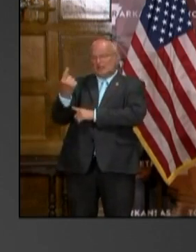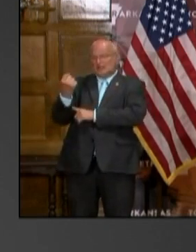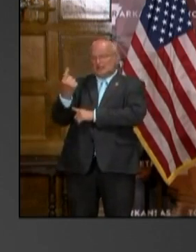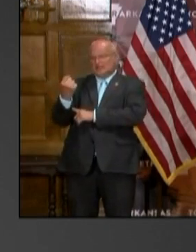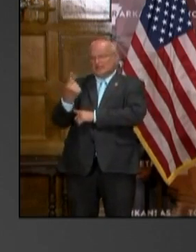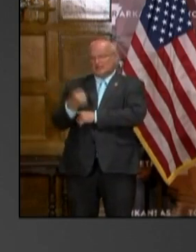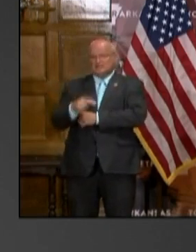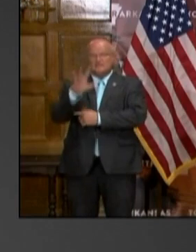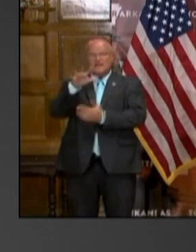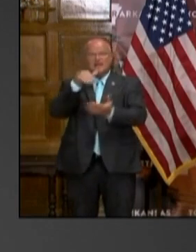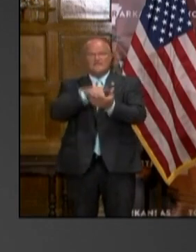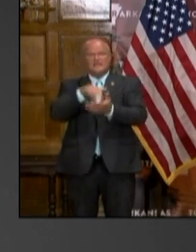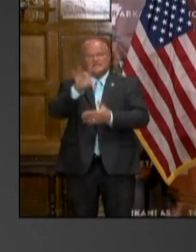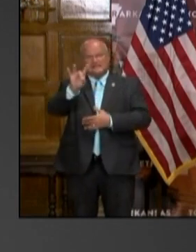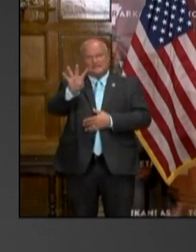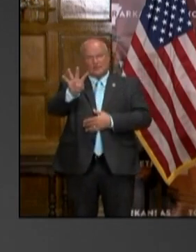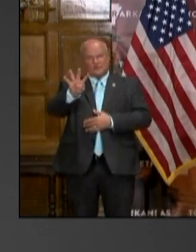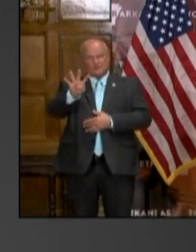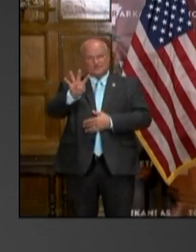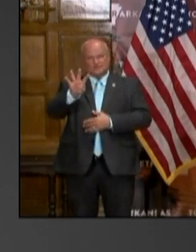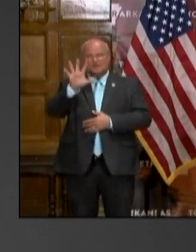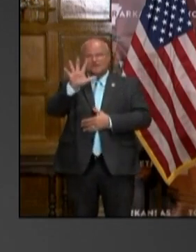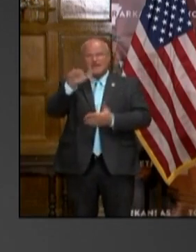is 5,084.